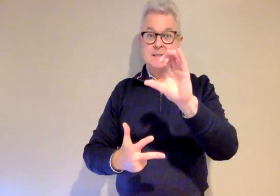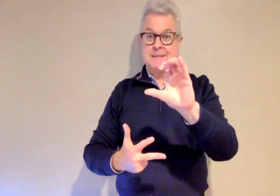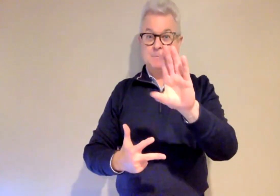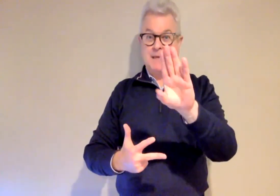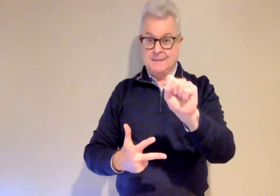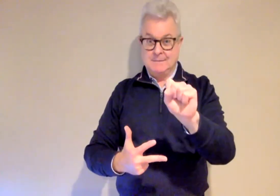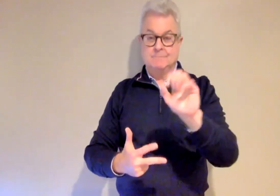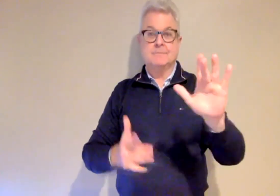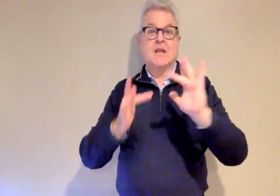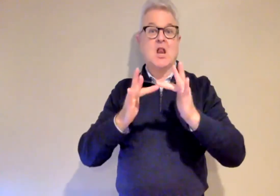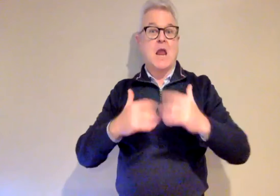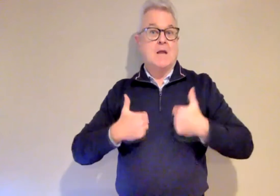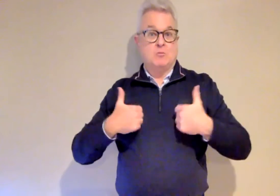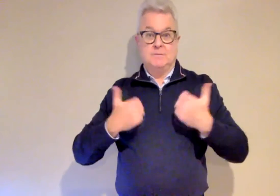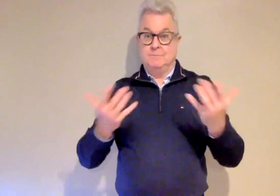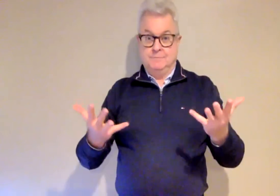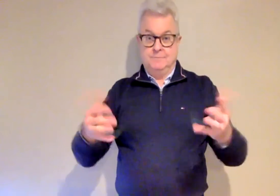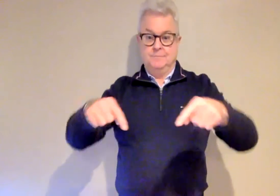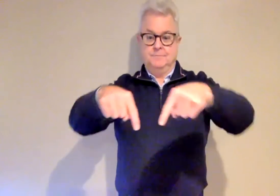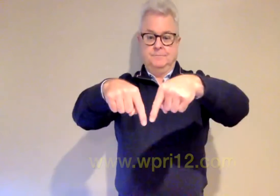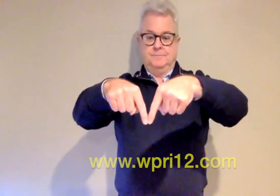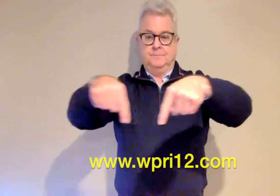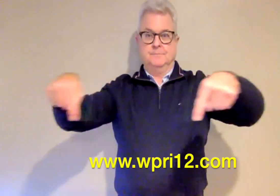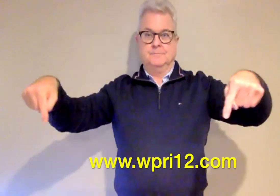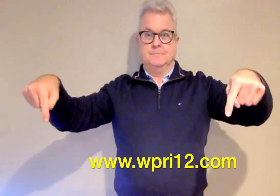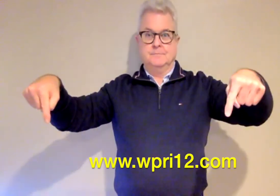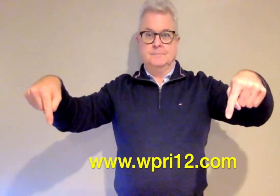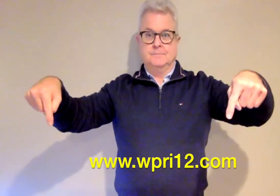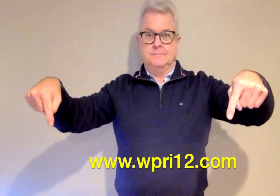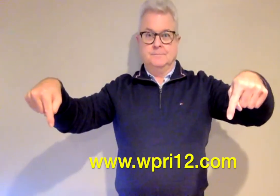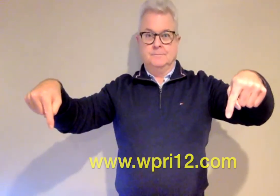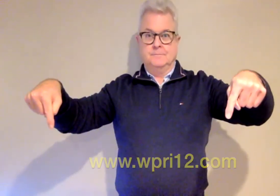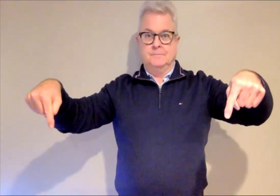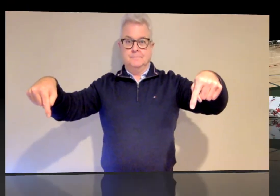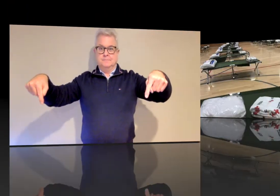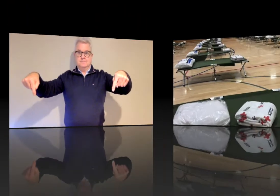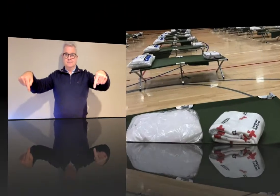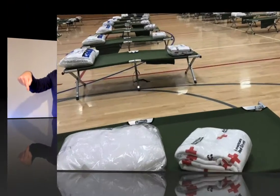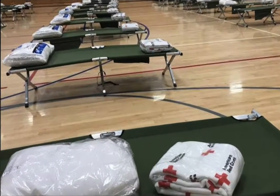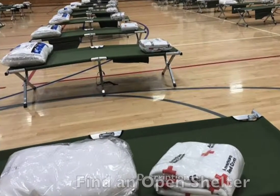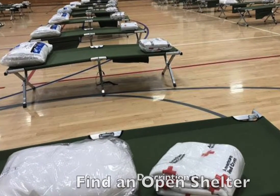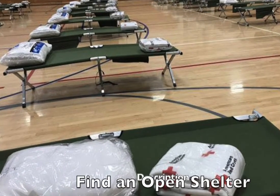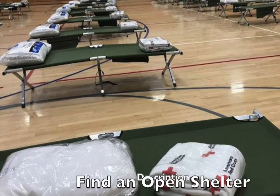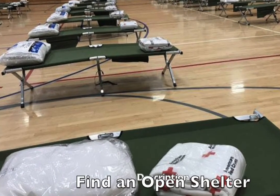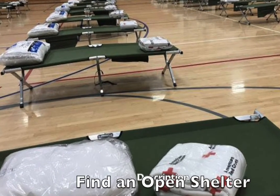Channel 12, CBS, their website address is as follows.